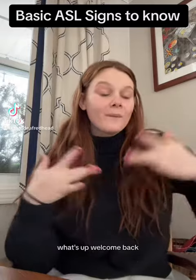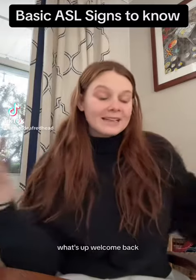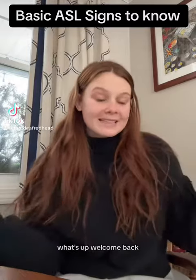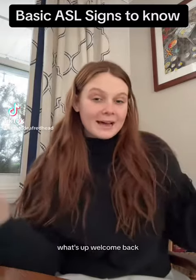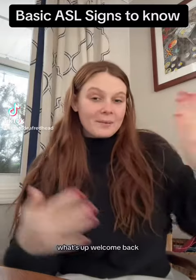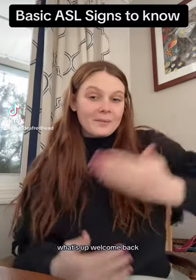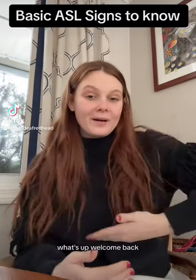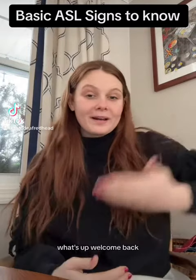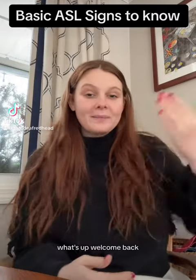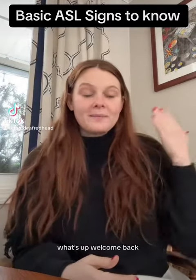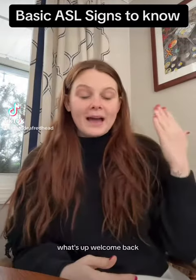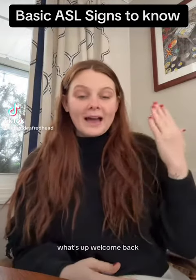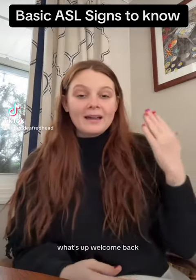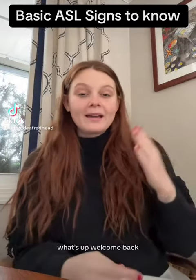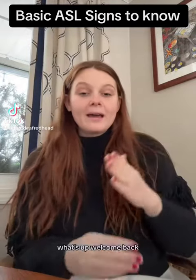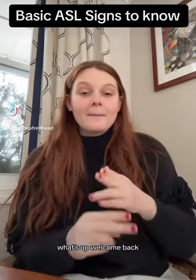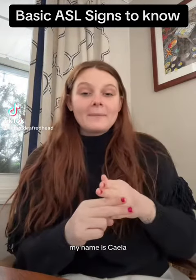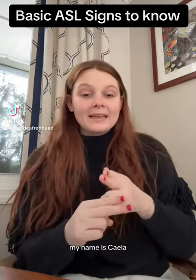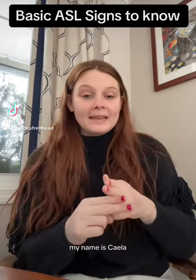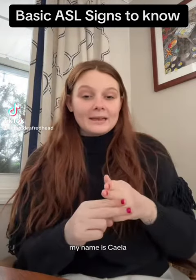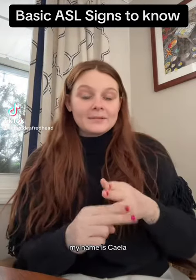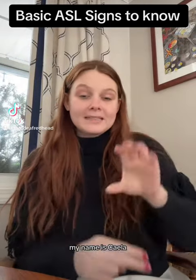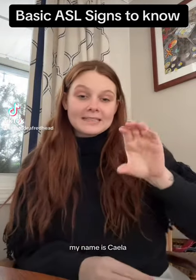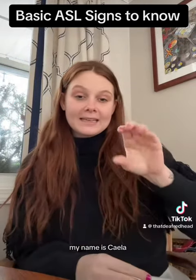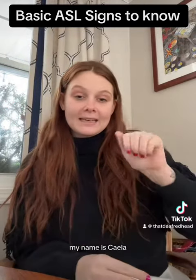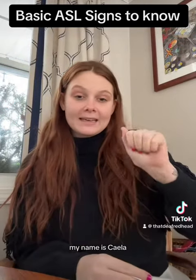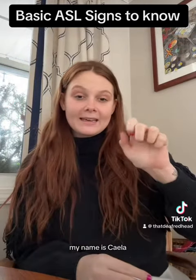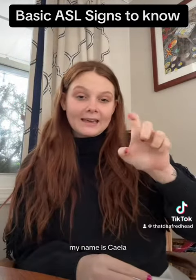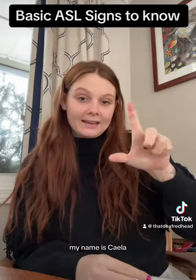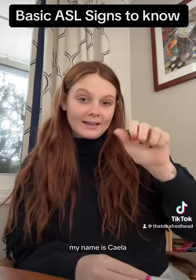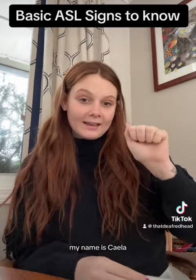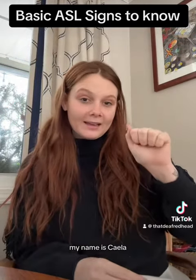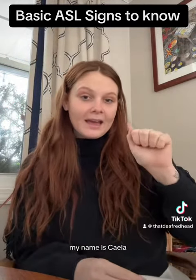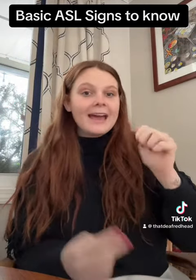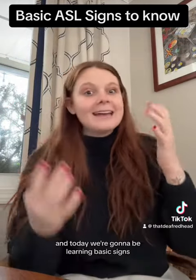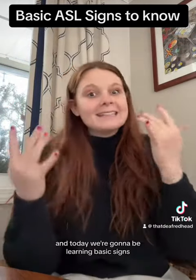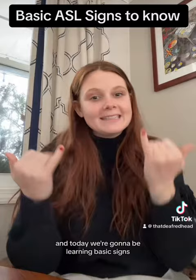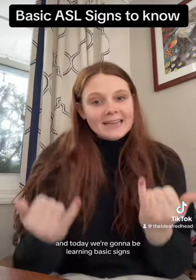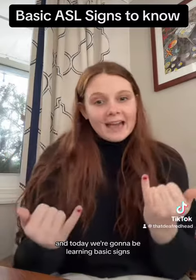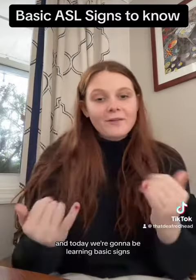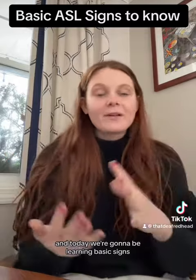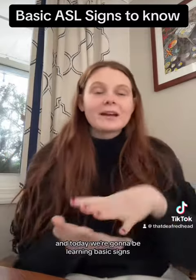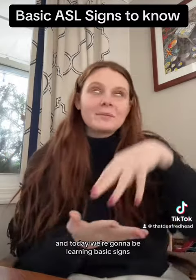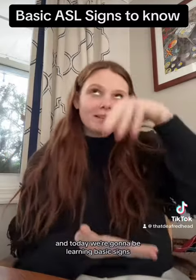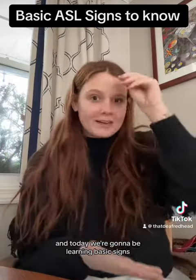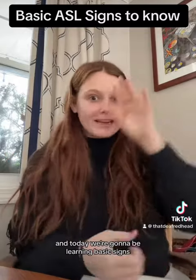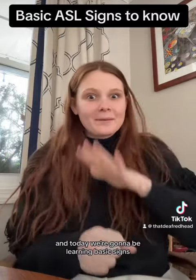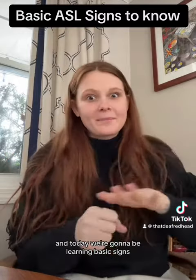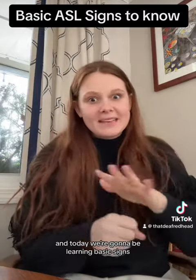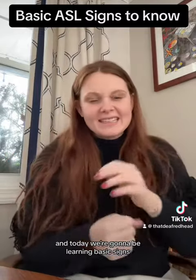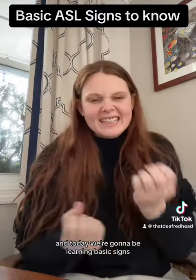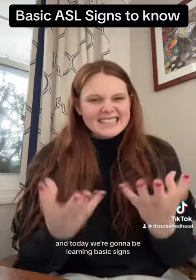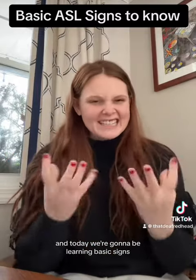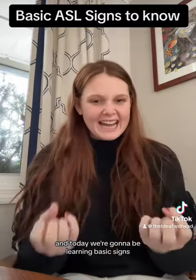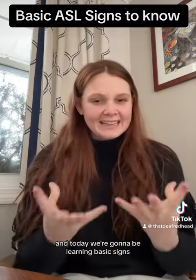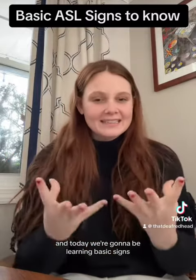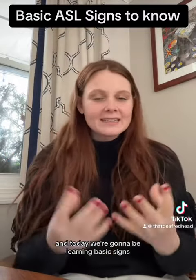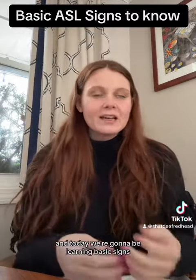What's up? Welcome back. My name is Caela, and today we're going to be learning basic signs.